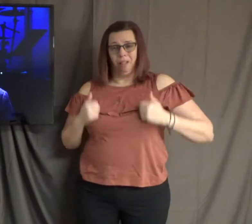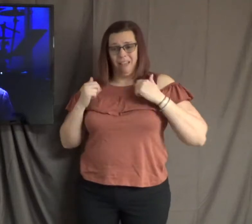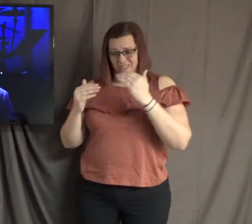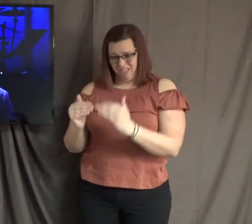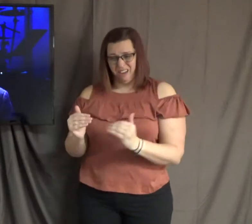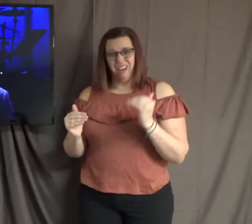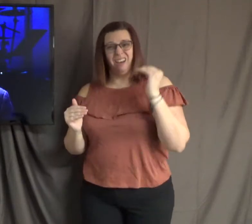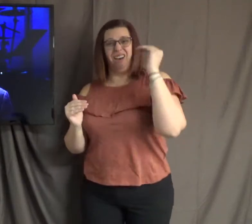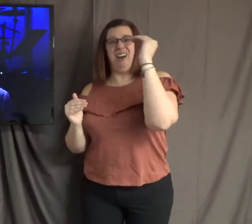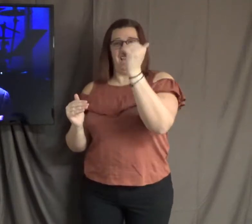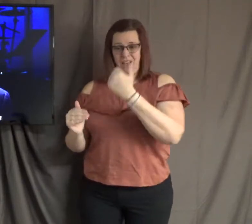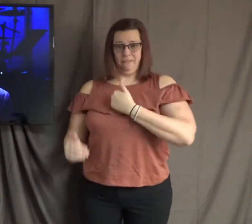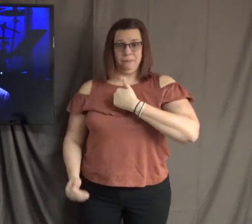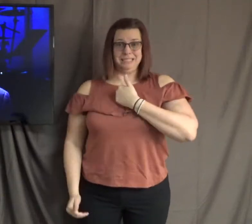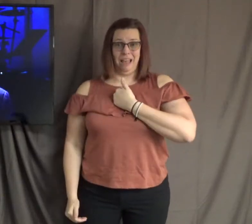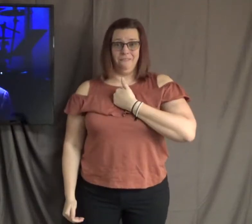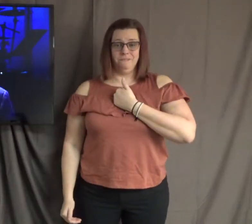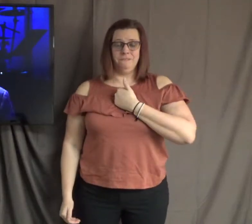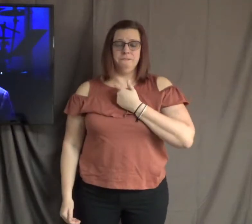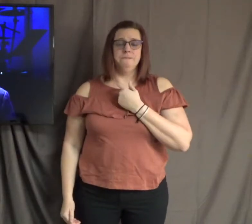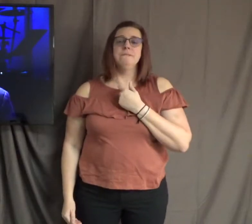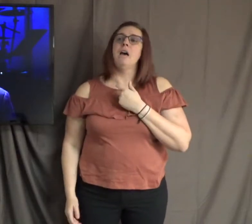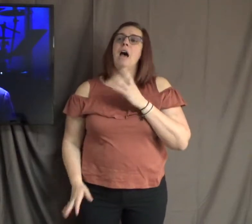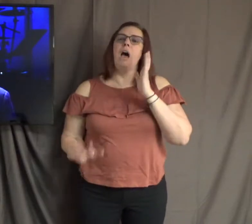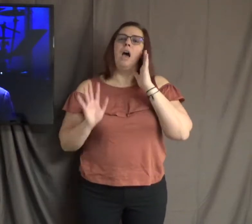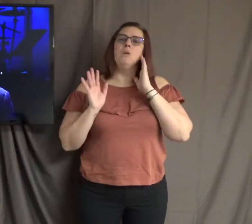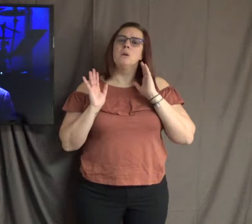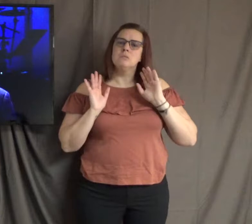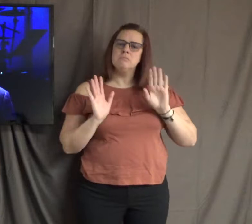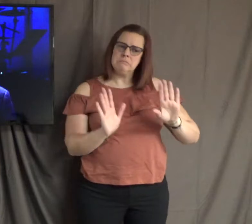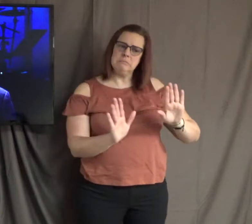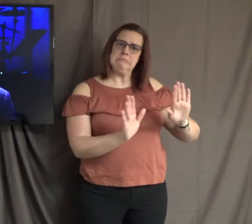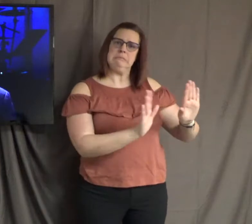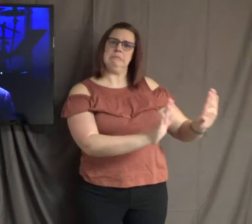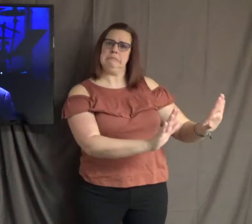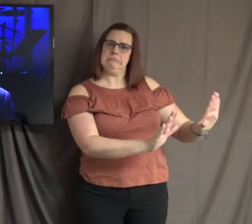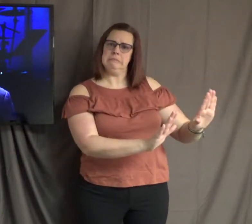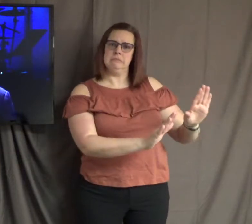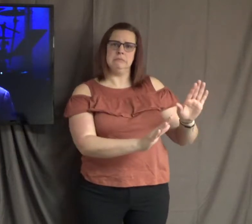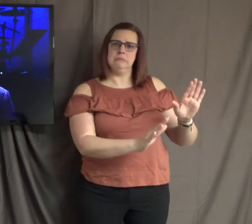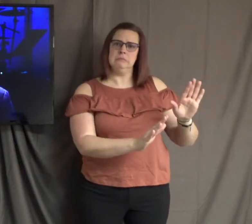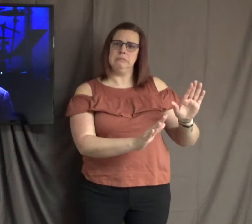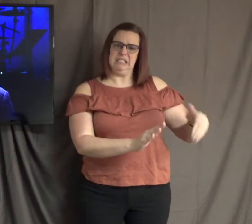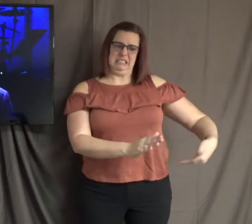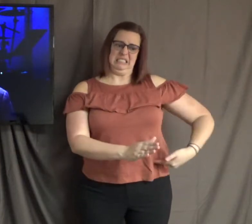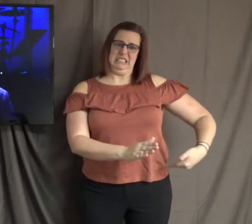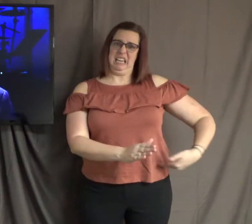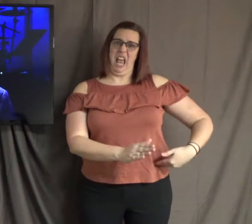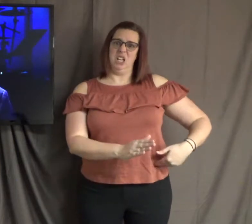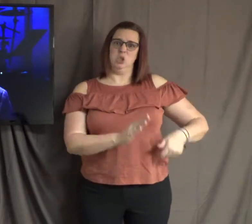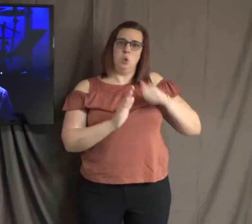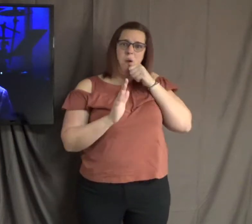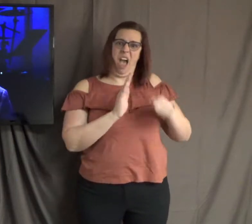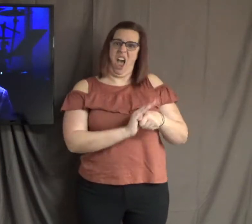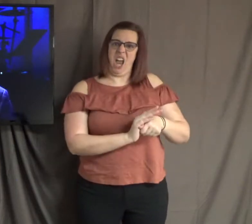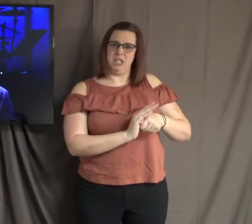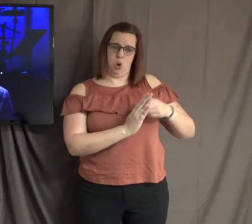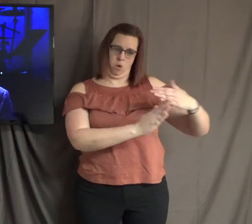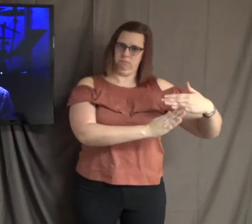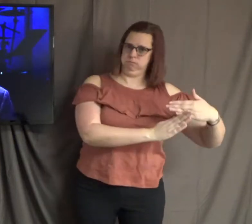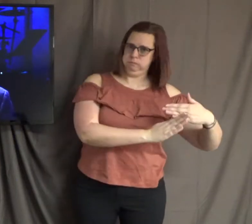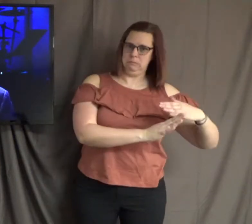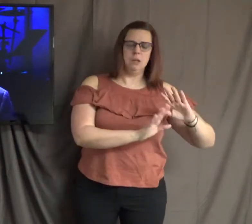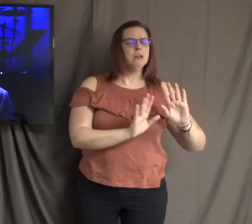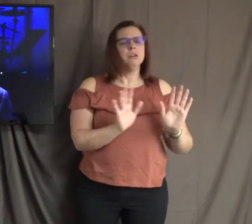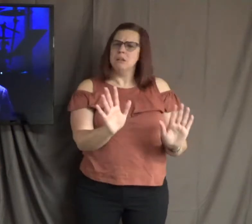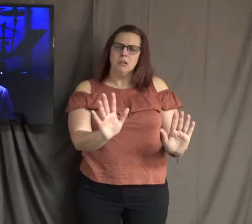ourselves. May we refute any inclination to hide it away. And I know that as